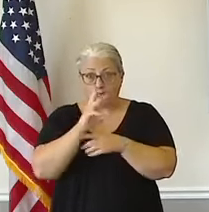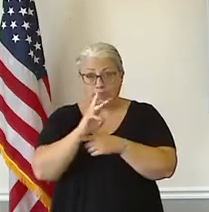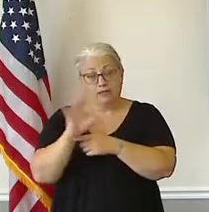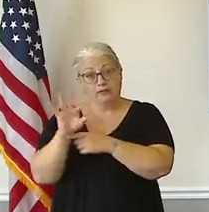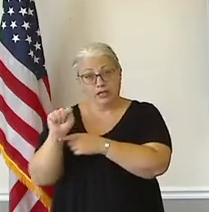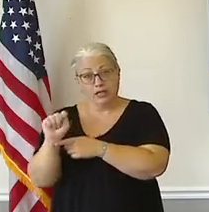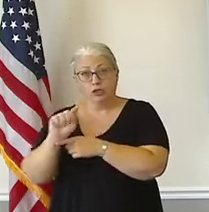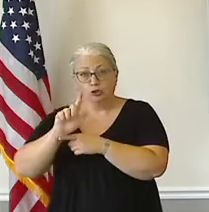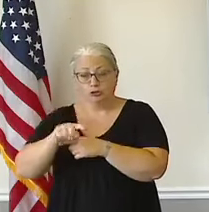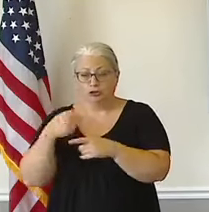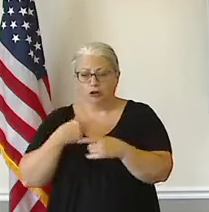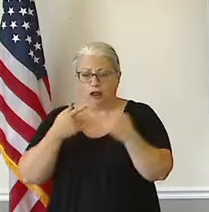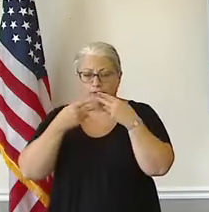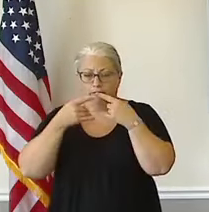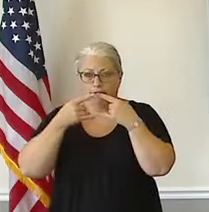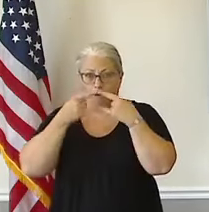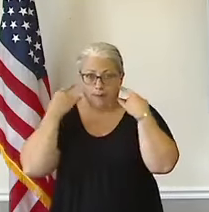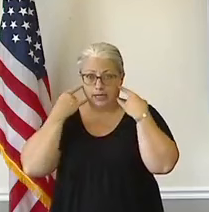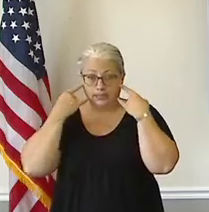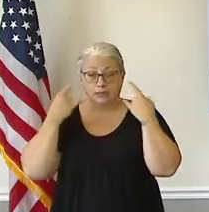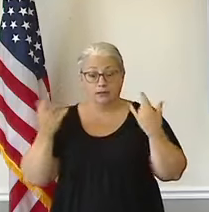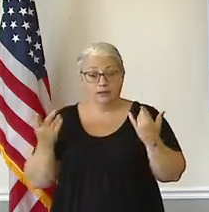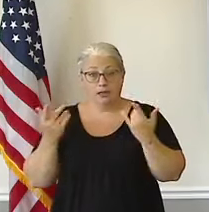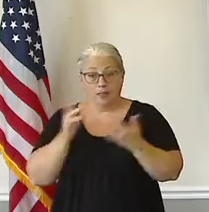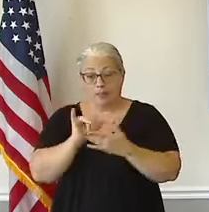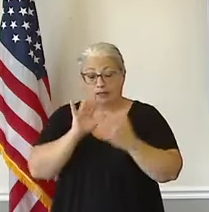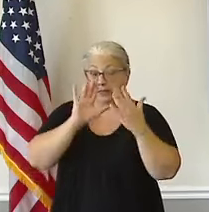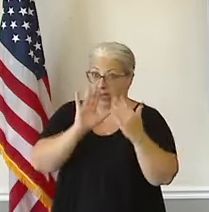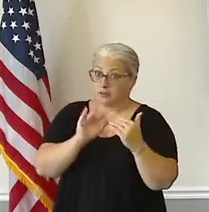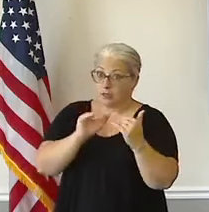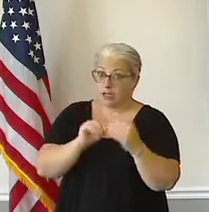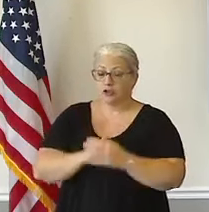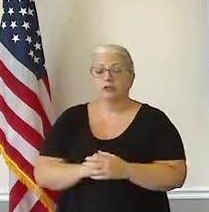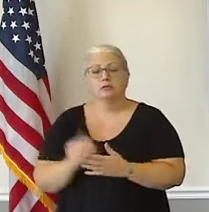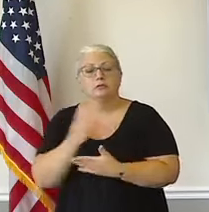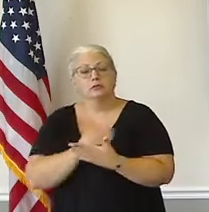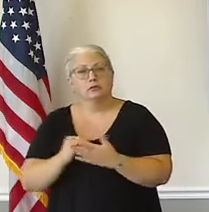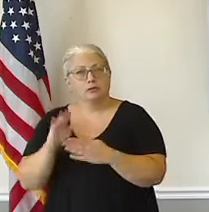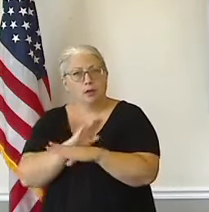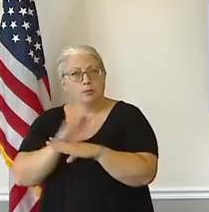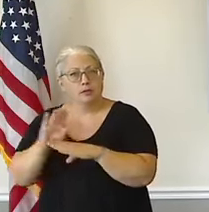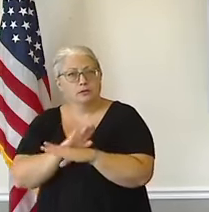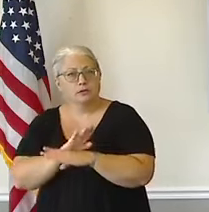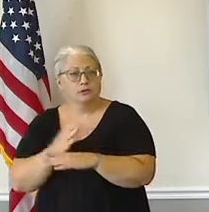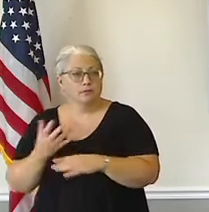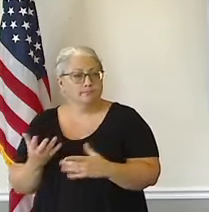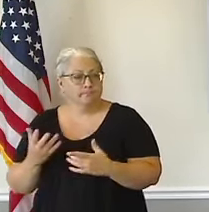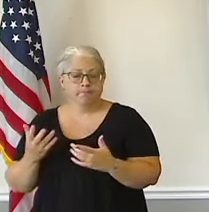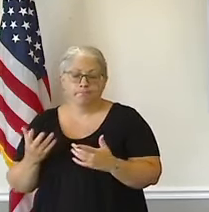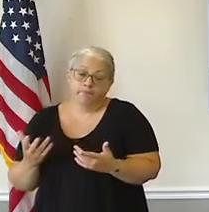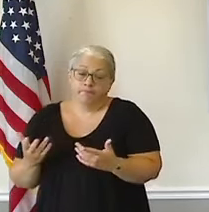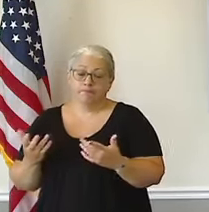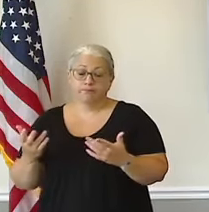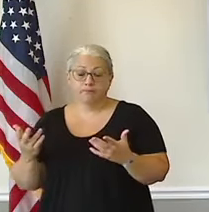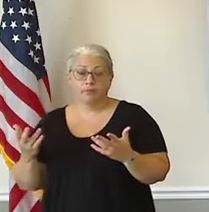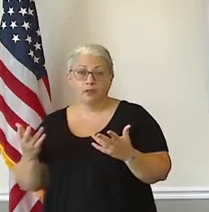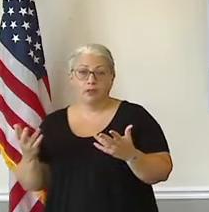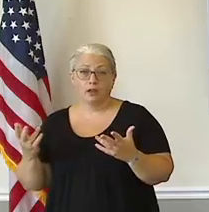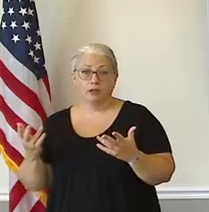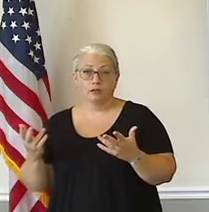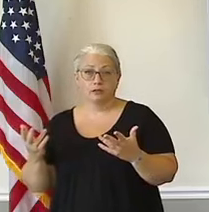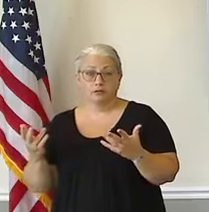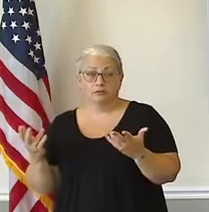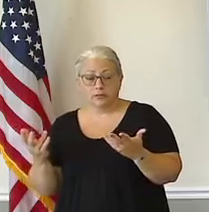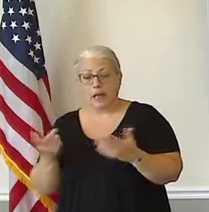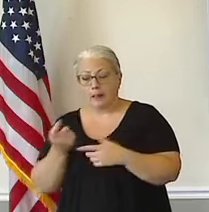you should wear a face covering, and that's the expectation. Some businesses are certainly